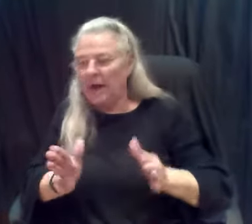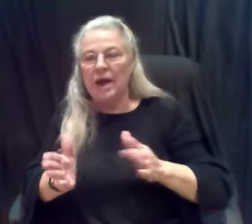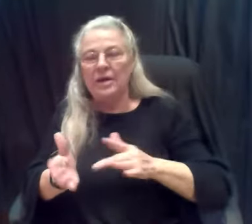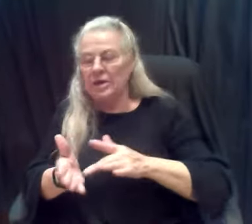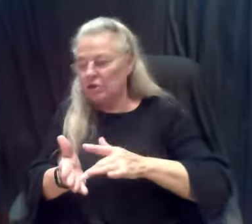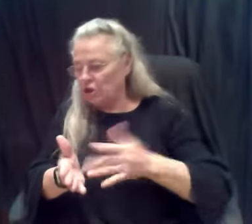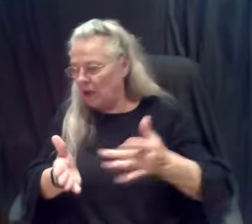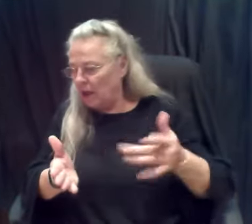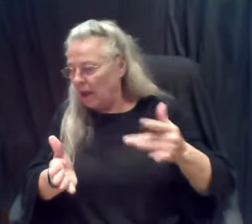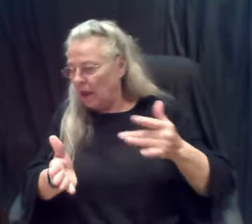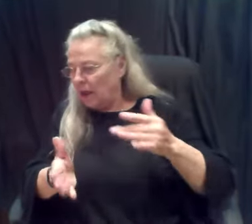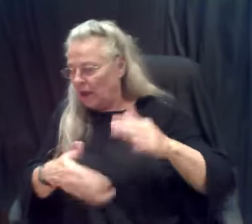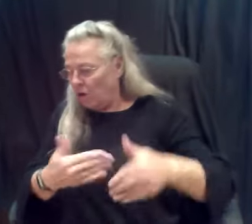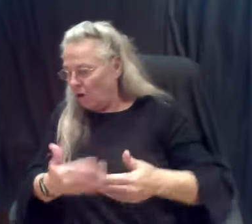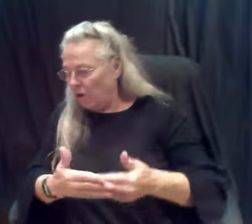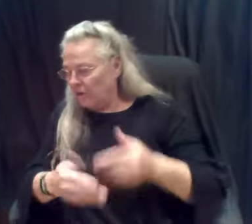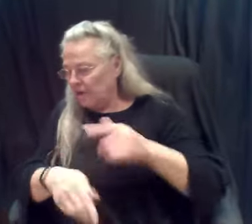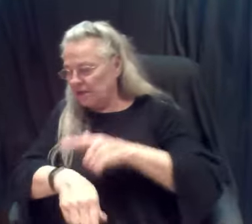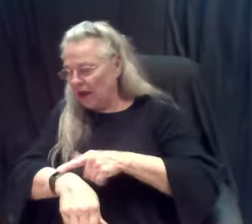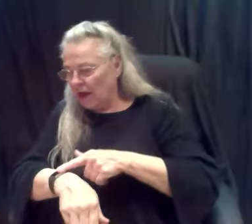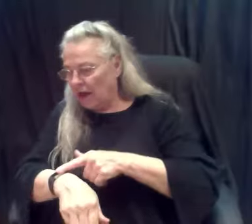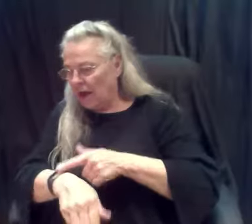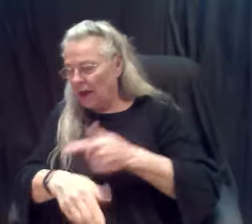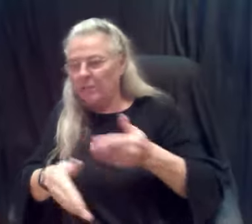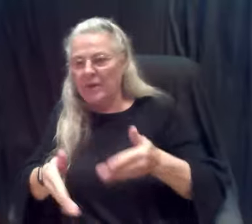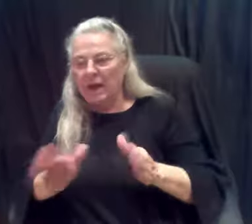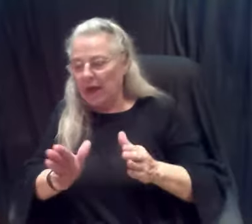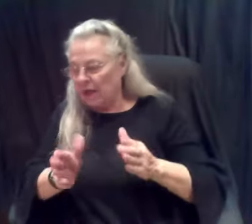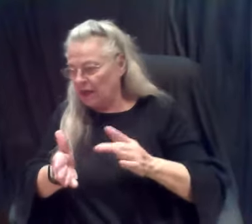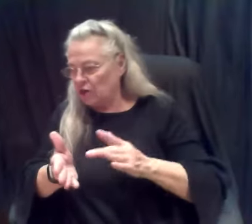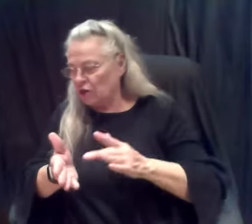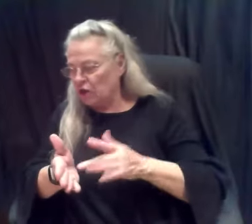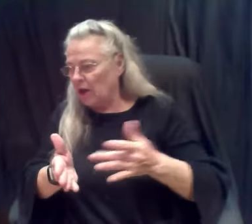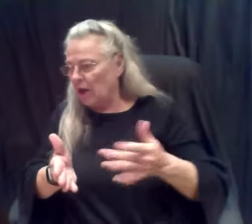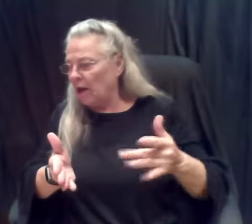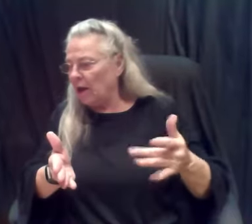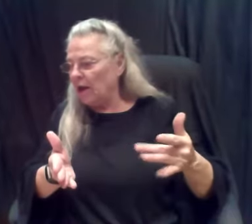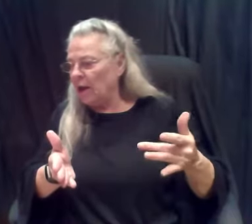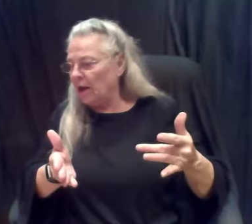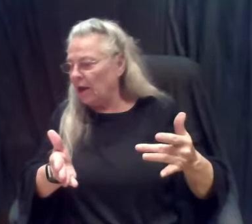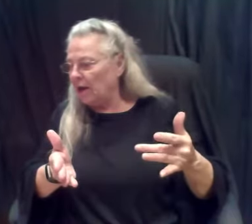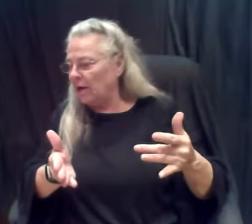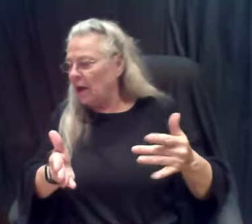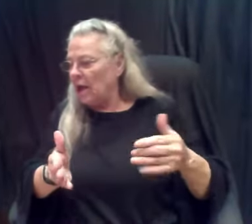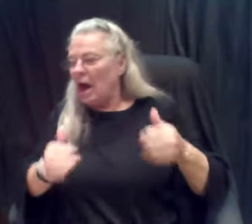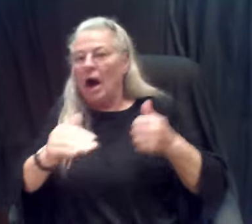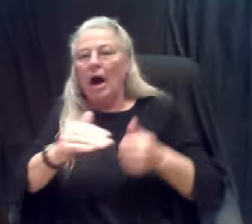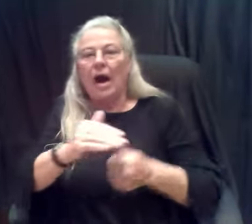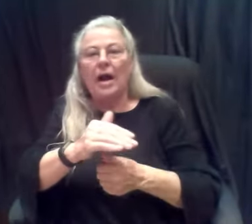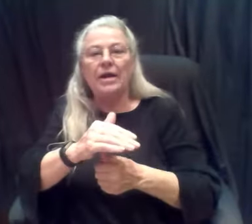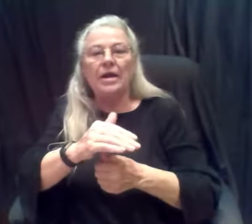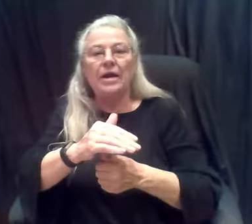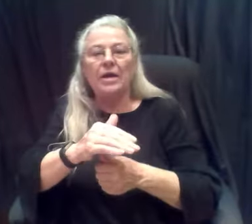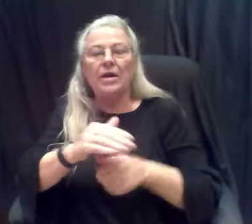let it shine all the time, let it shine. Hide it under